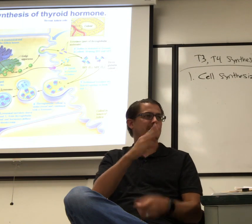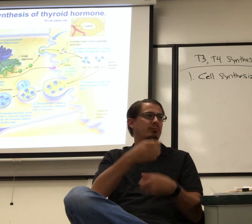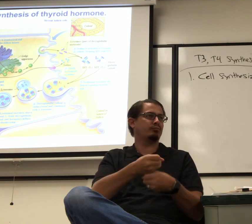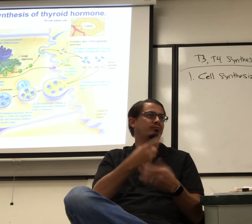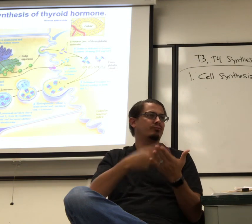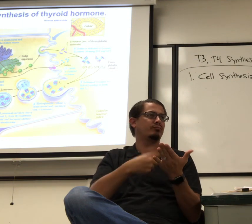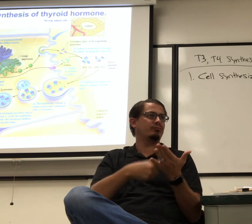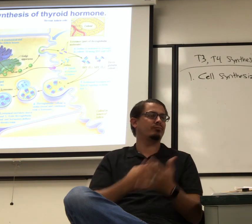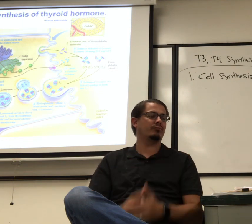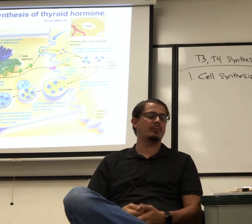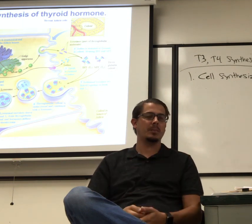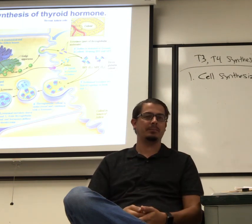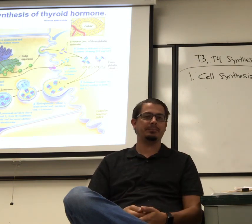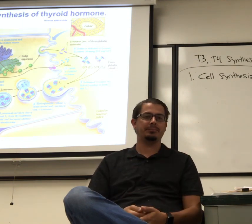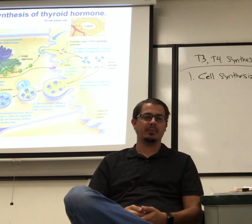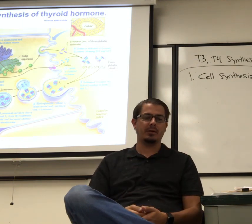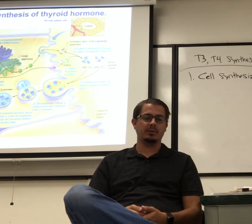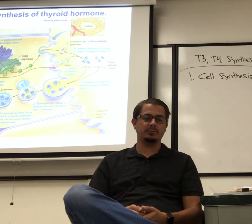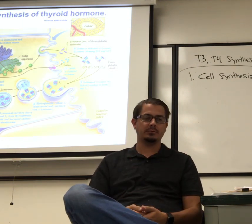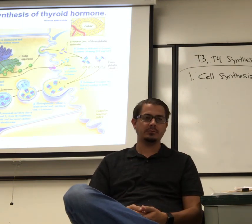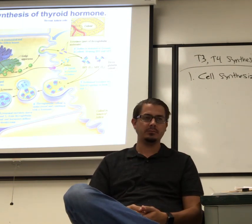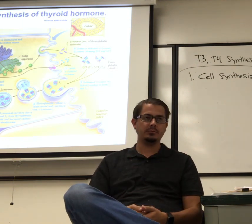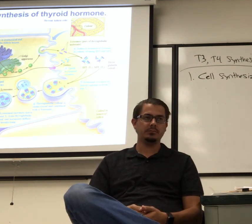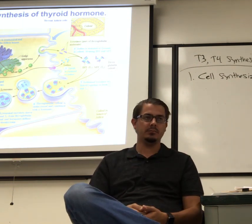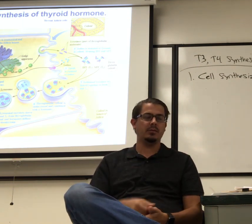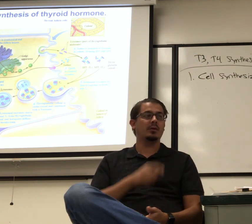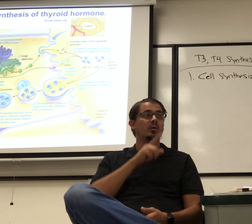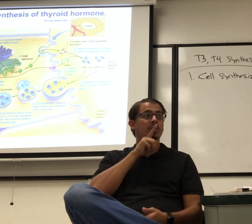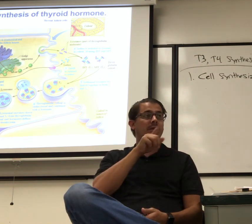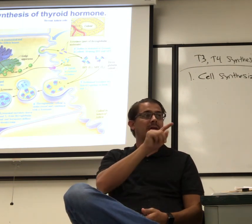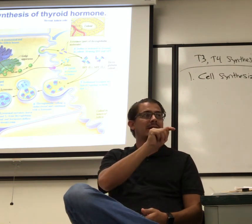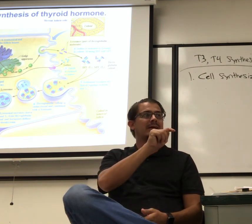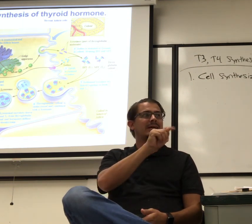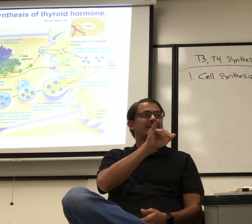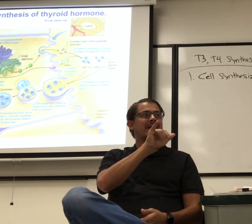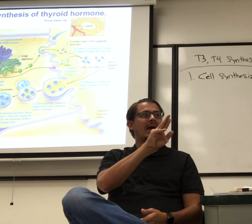stuck to it. Sometimes I abbreviate it THB.